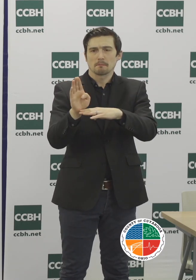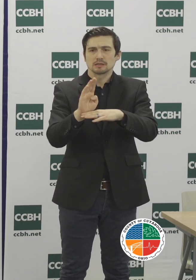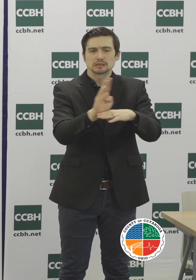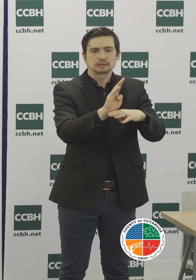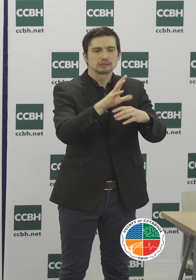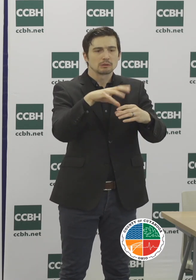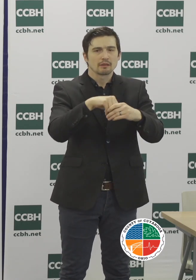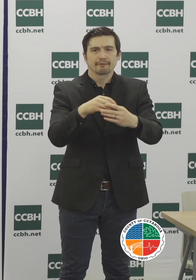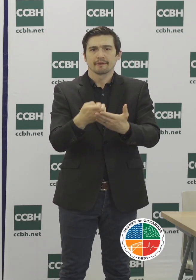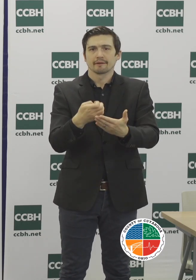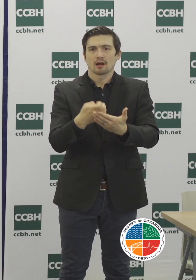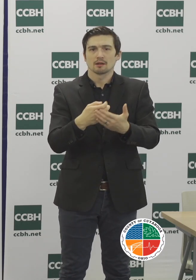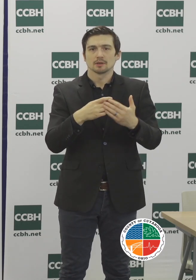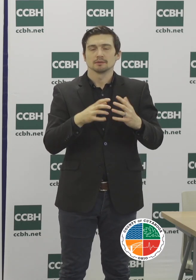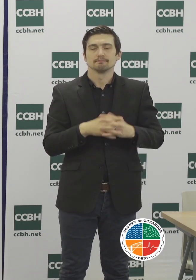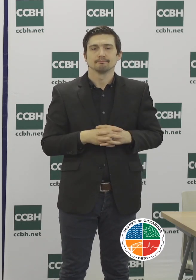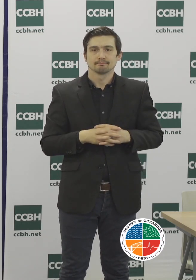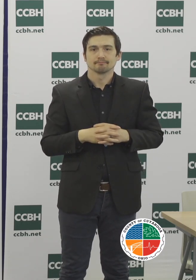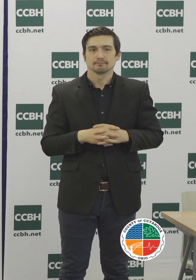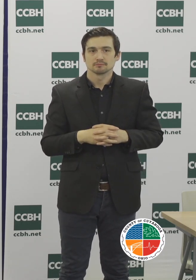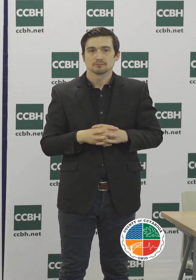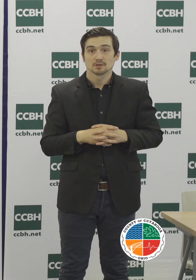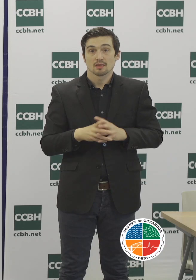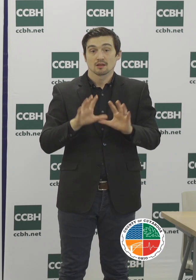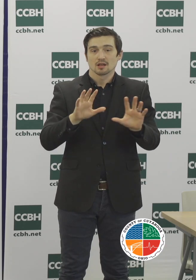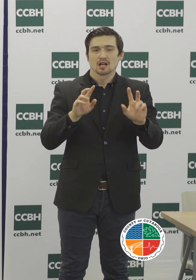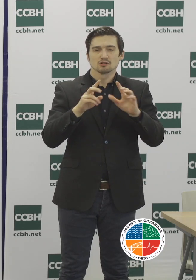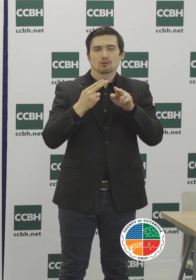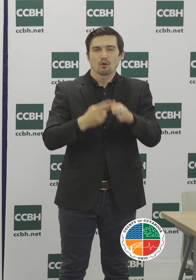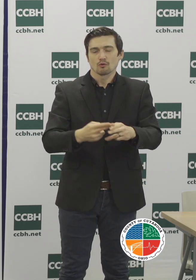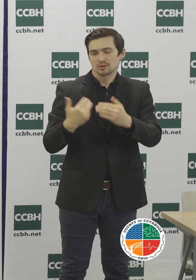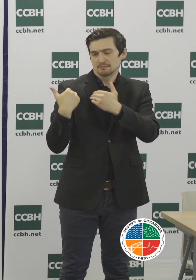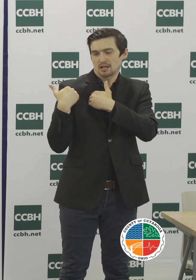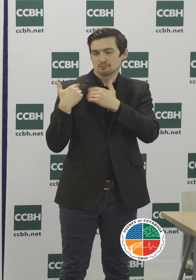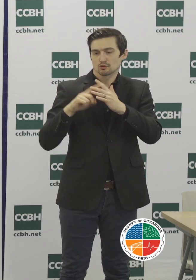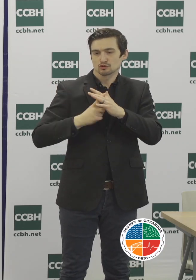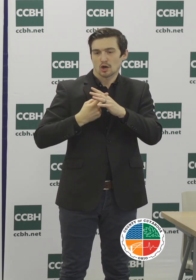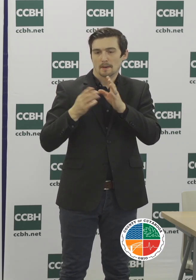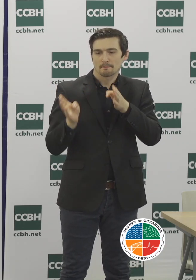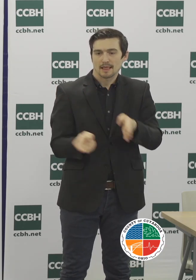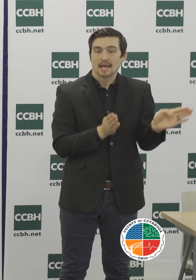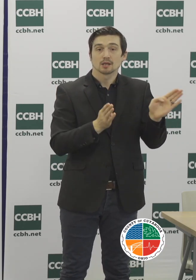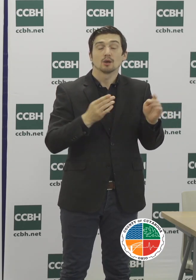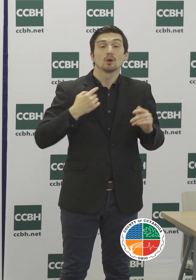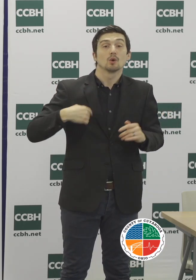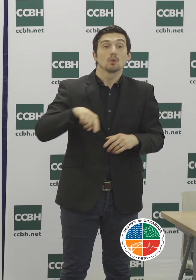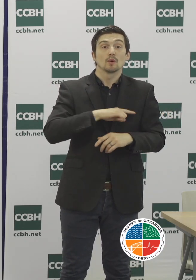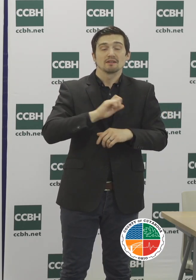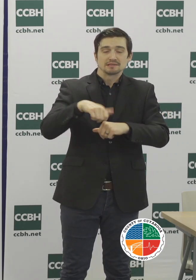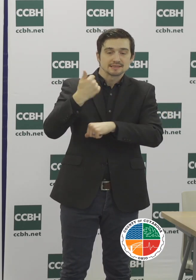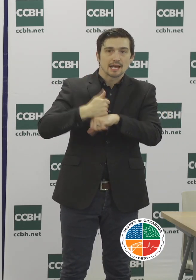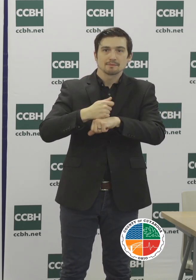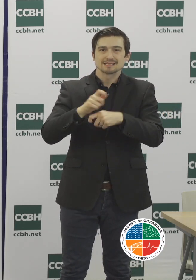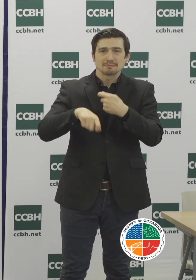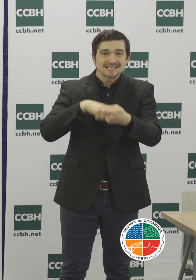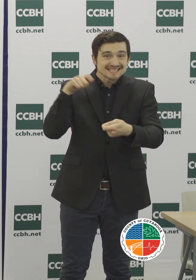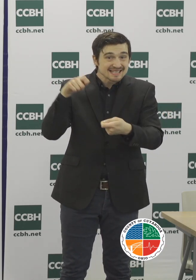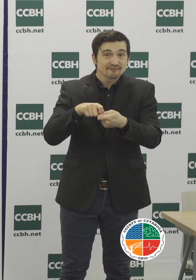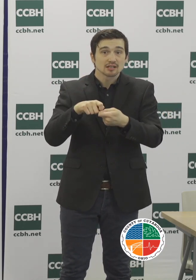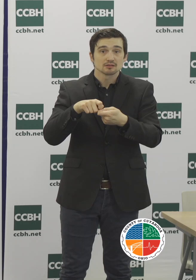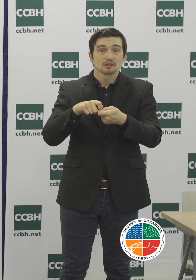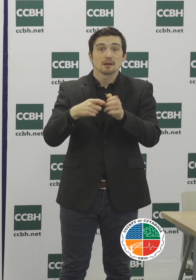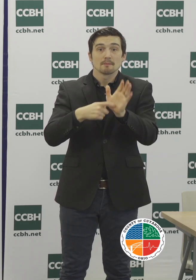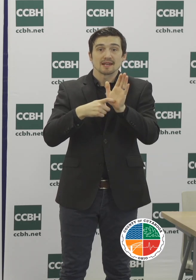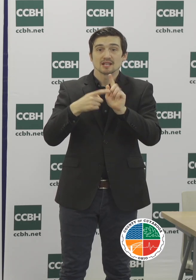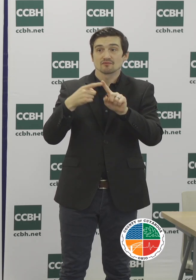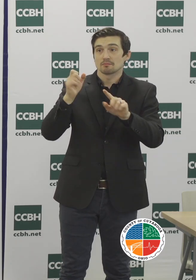we reopen. Under the Responsible Start plan, the state has issued specific mandates for best